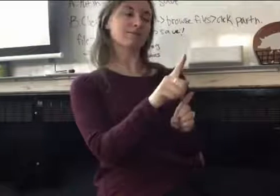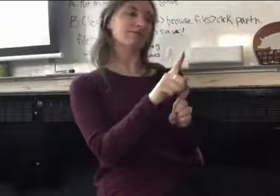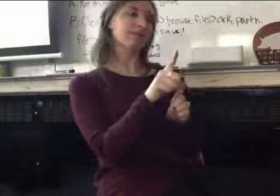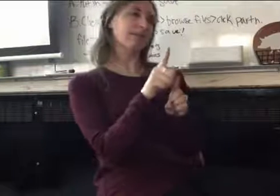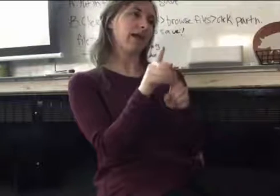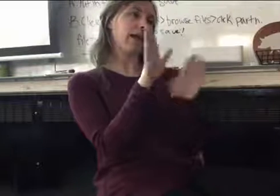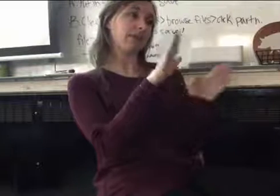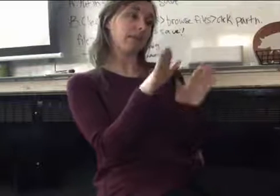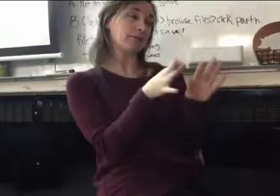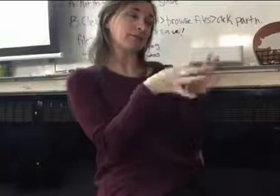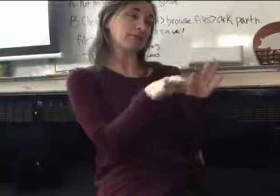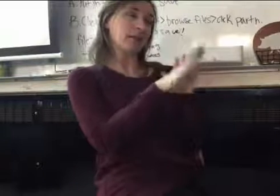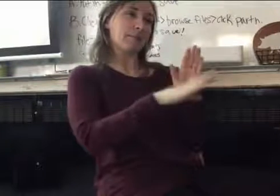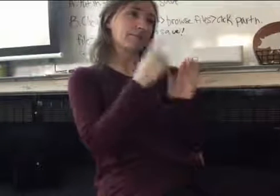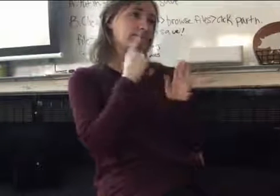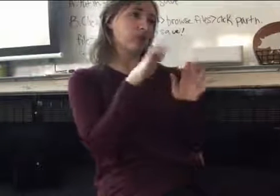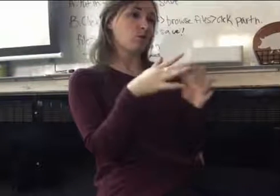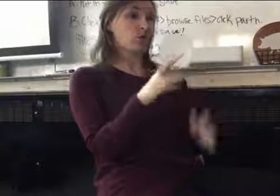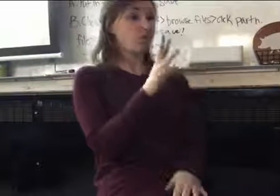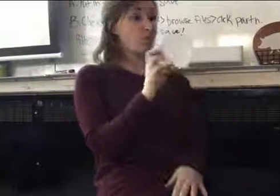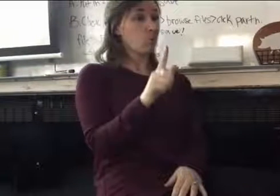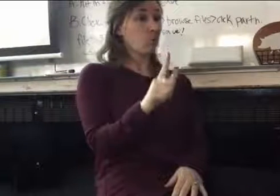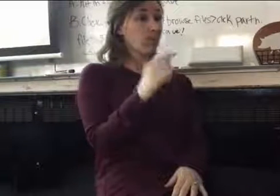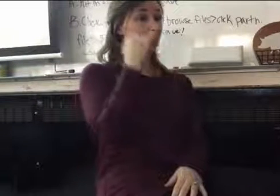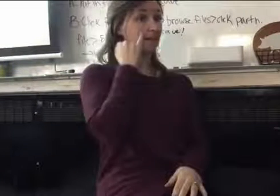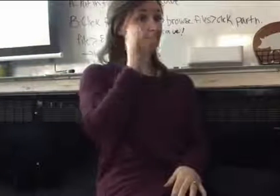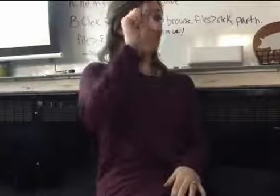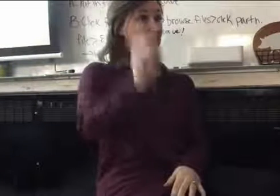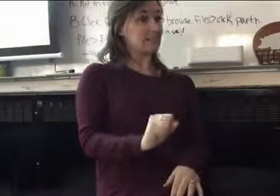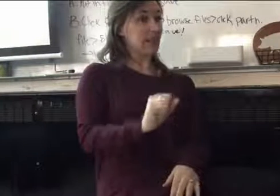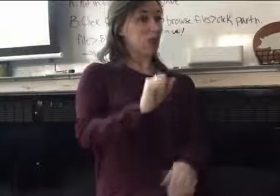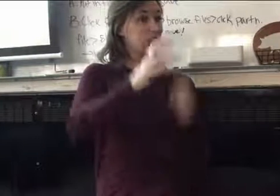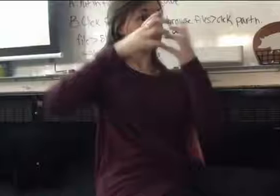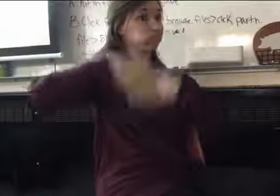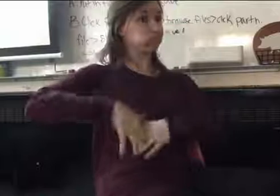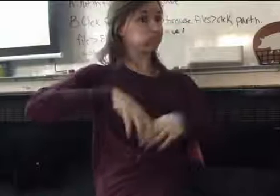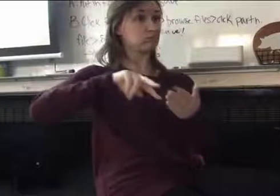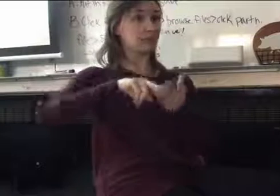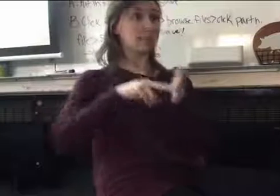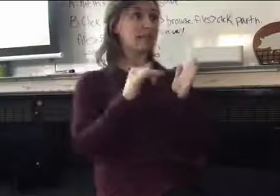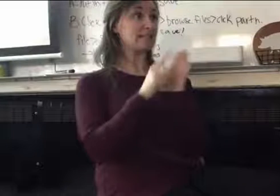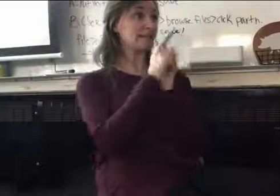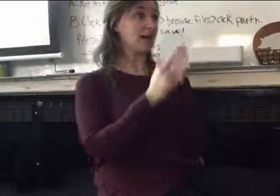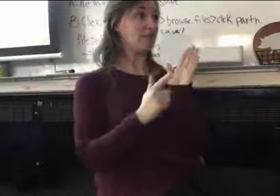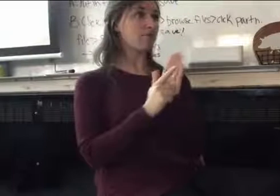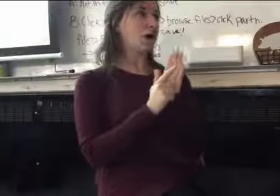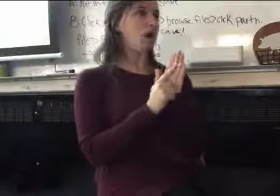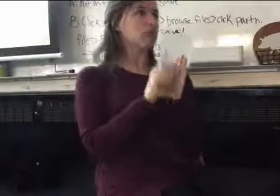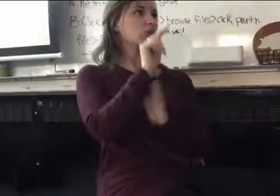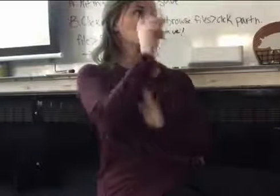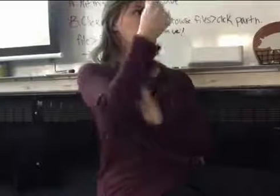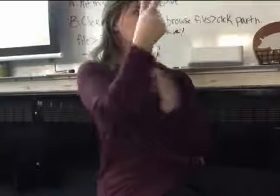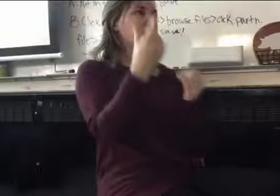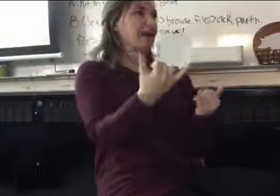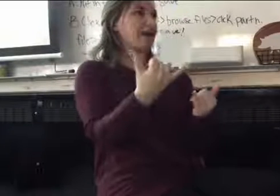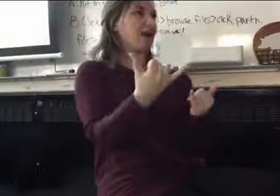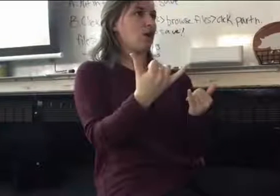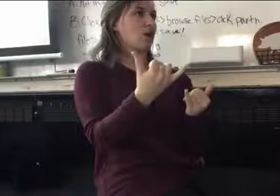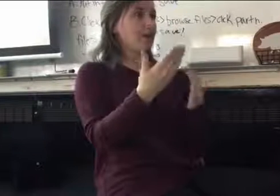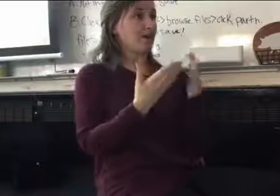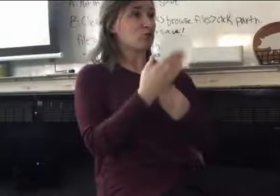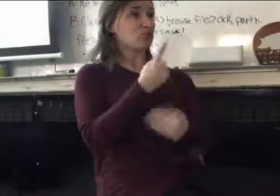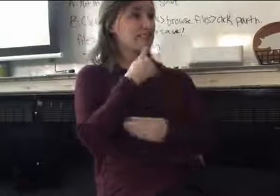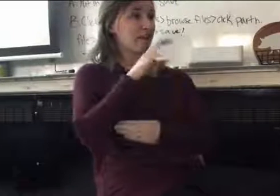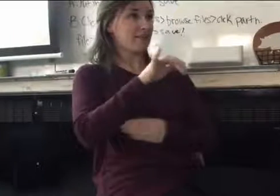and basically says, well, if the South doesn't exist, neither does the law exist anymore either. By saying that,